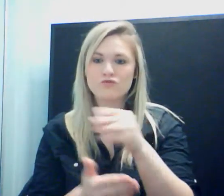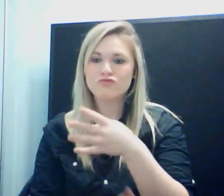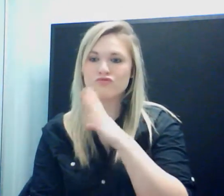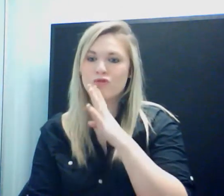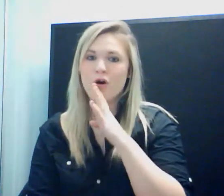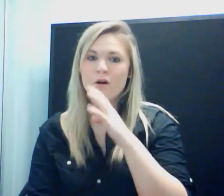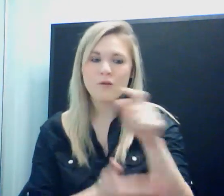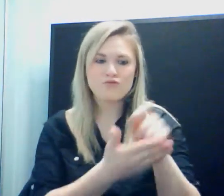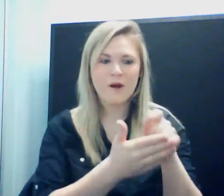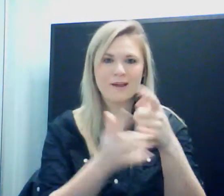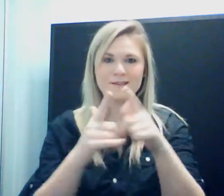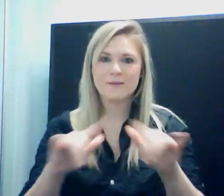quiet.